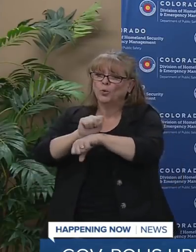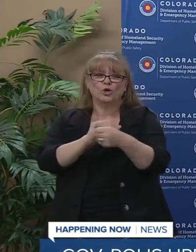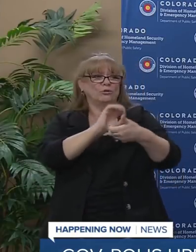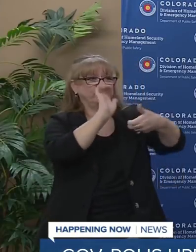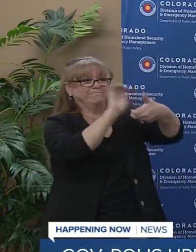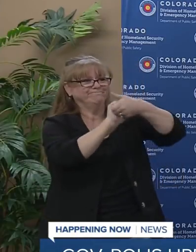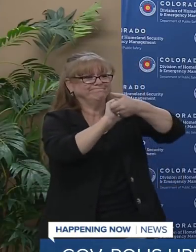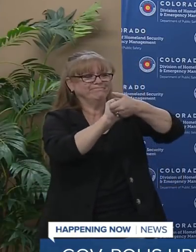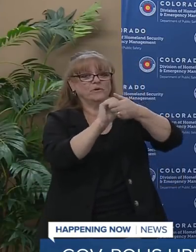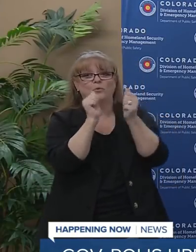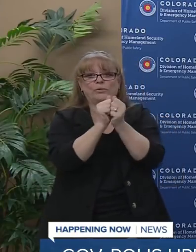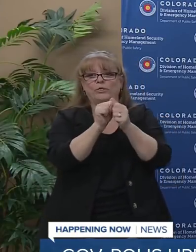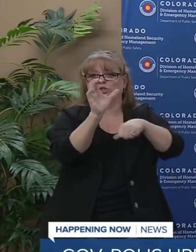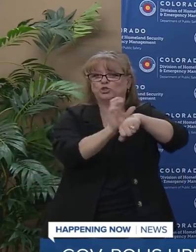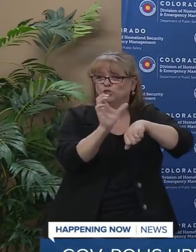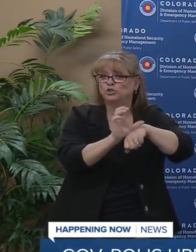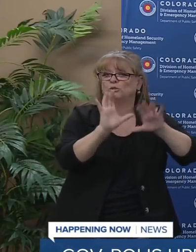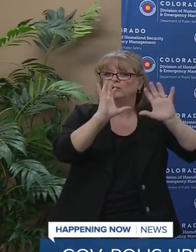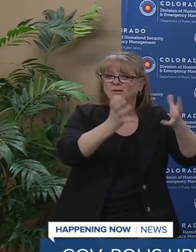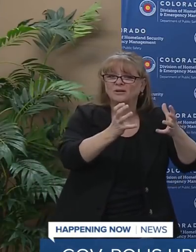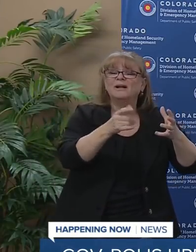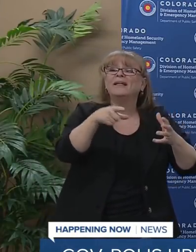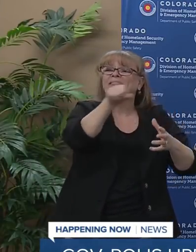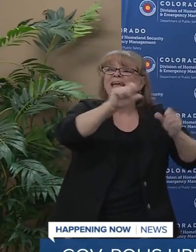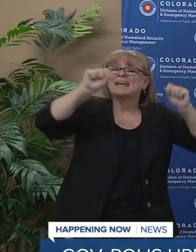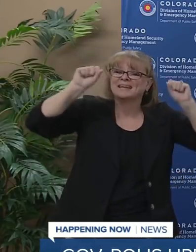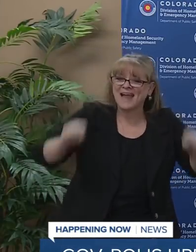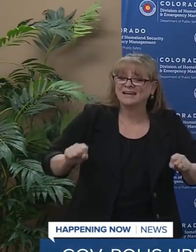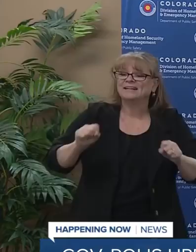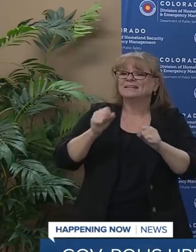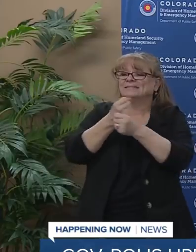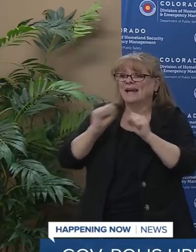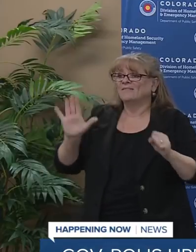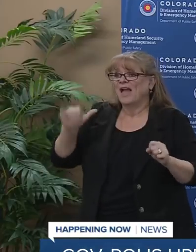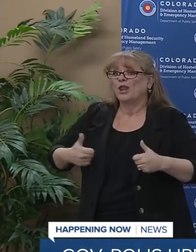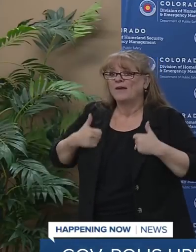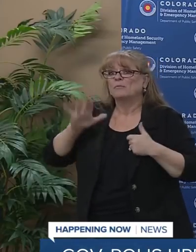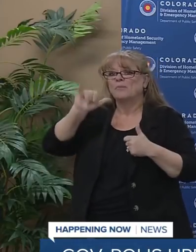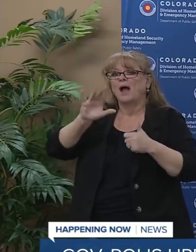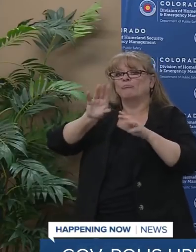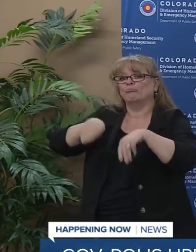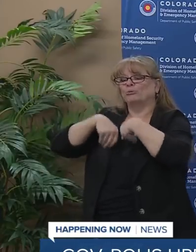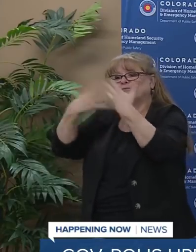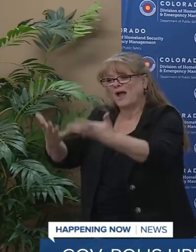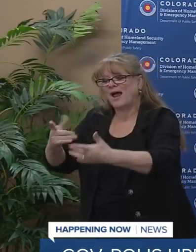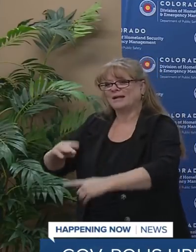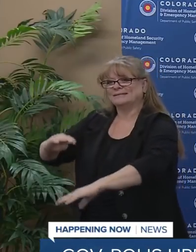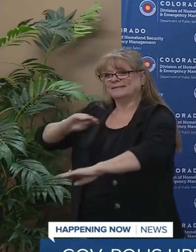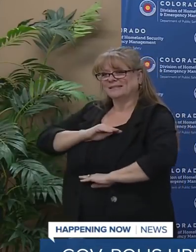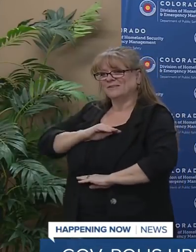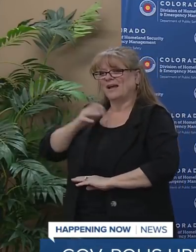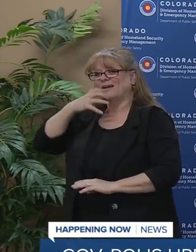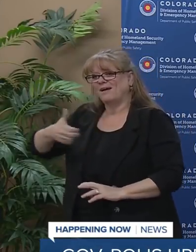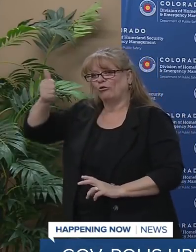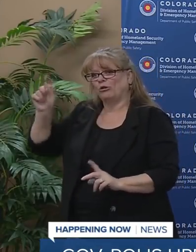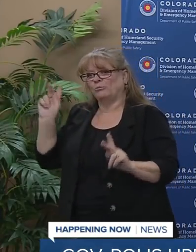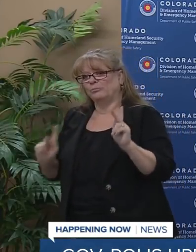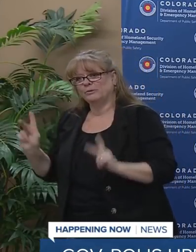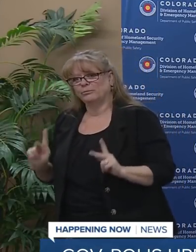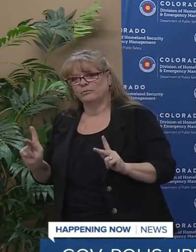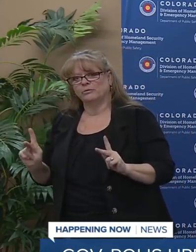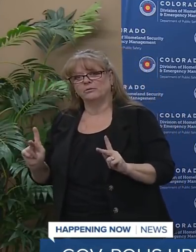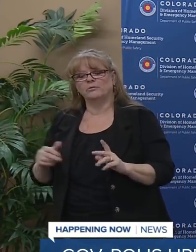possible around how they can safely minister to the needs of their congregation. There's an update on that from the Colorado Department of Public Health